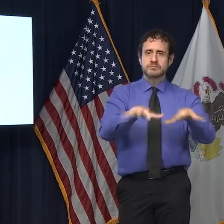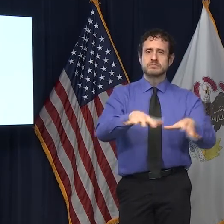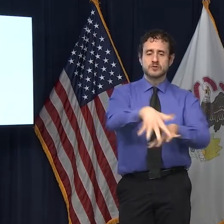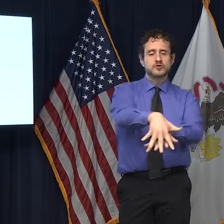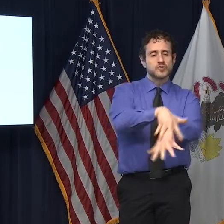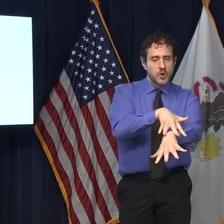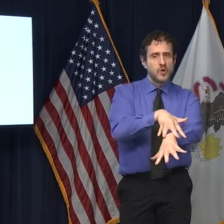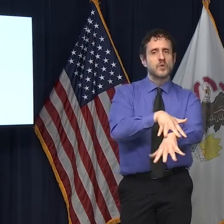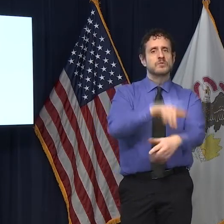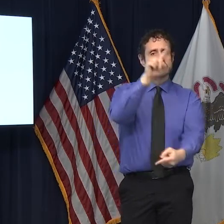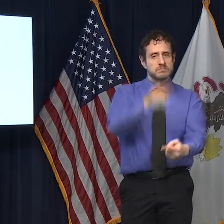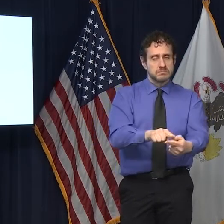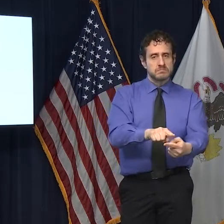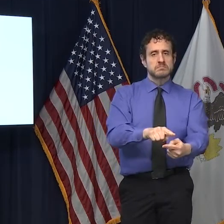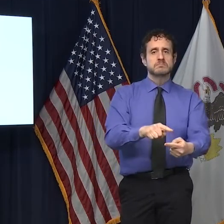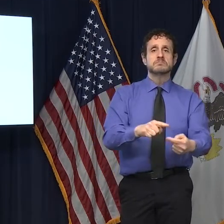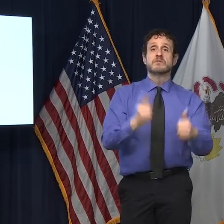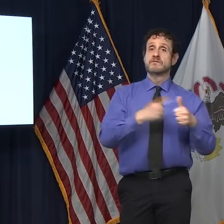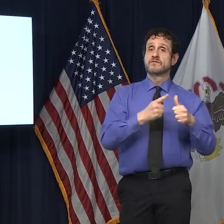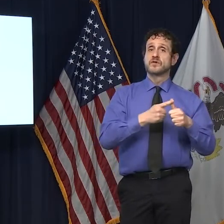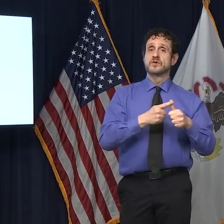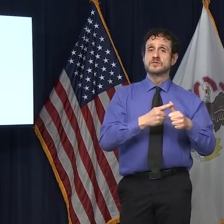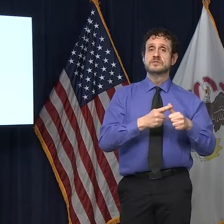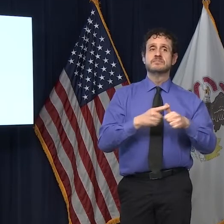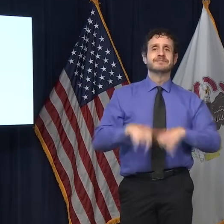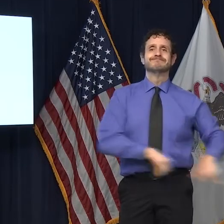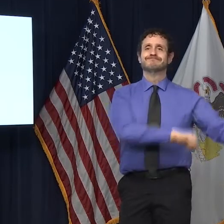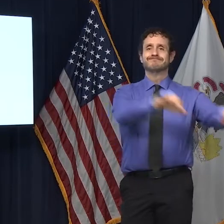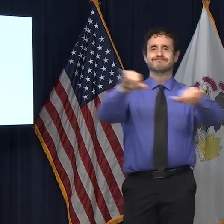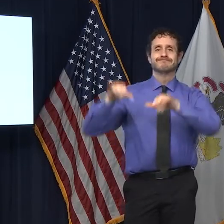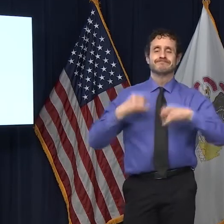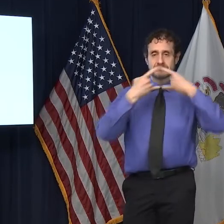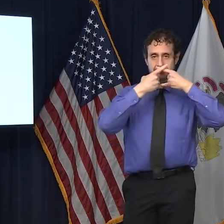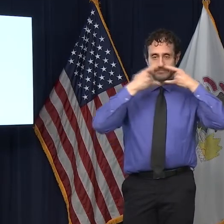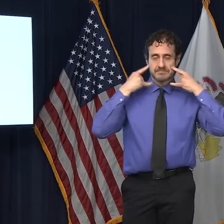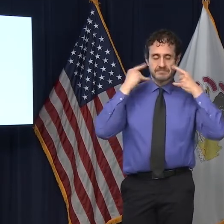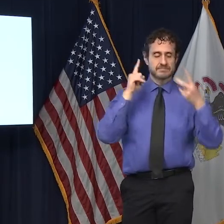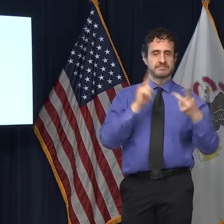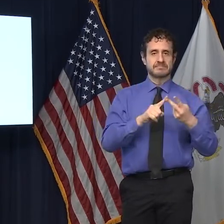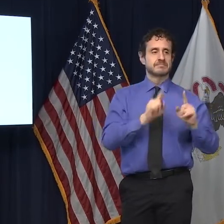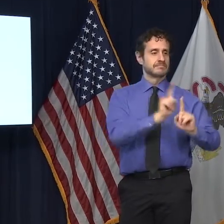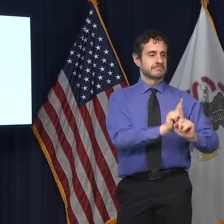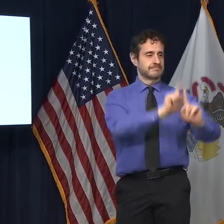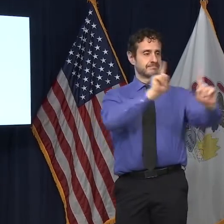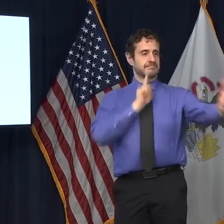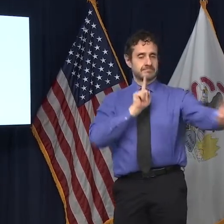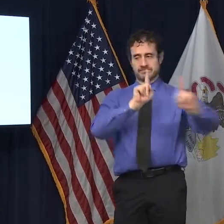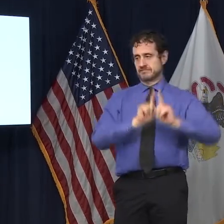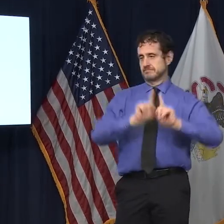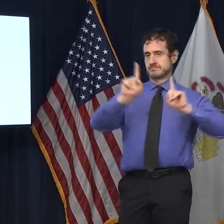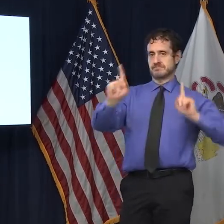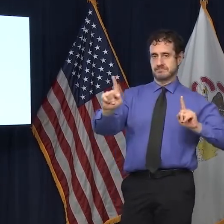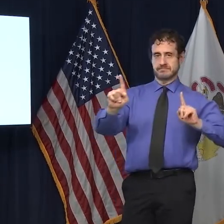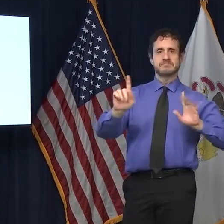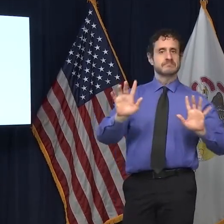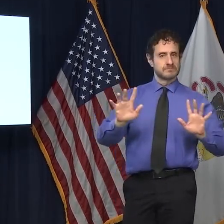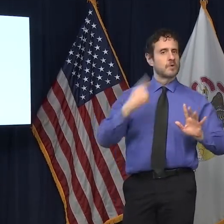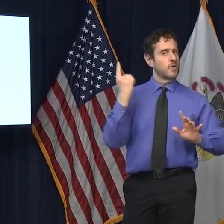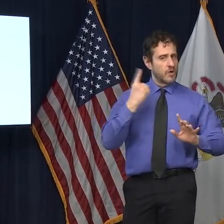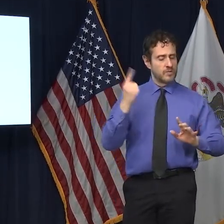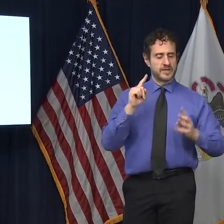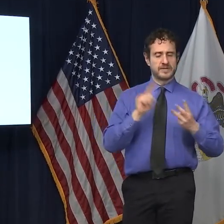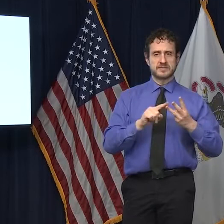include universal face mask use, maintaining physical distance from others, and